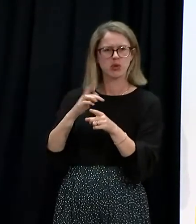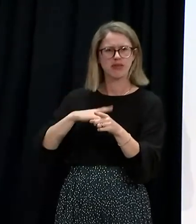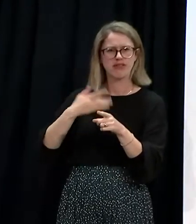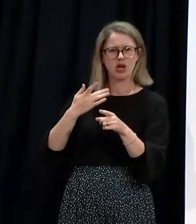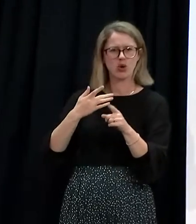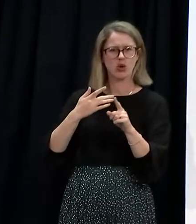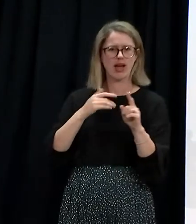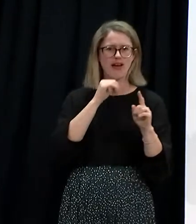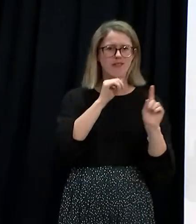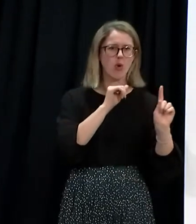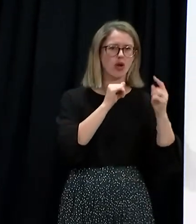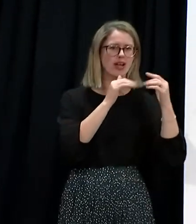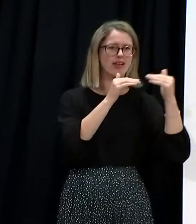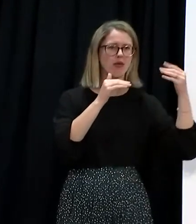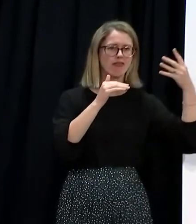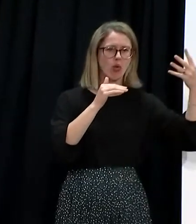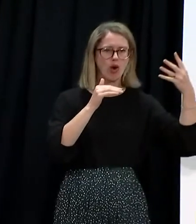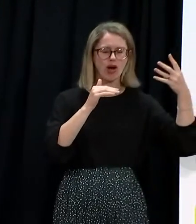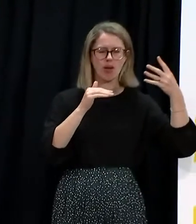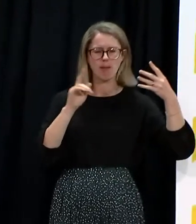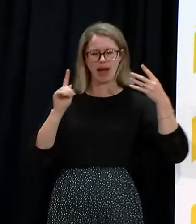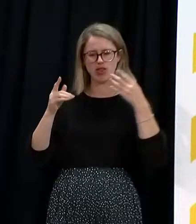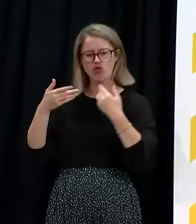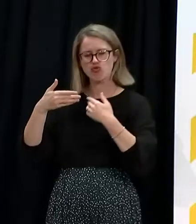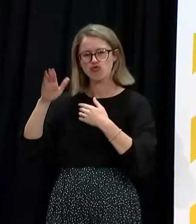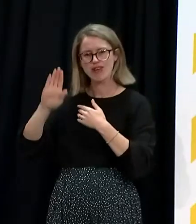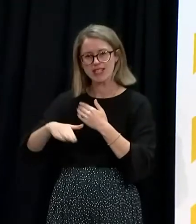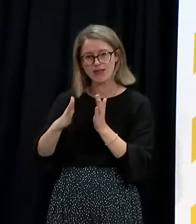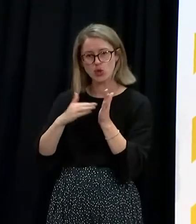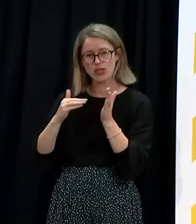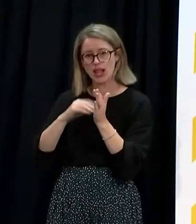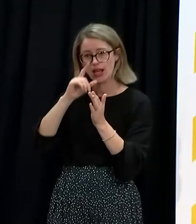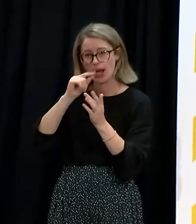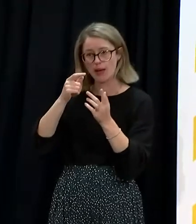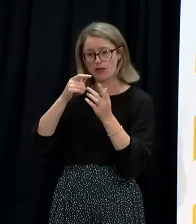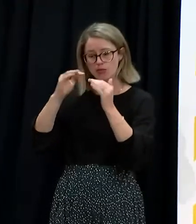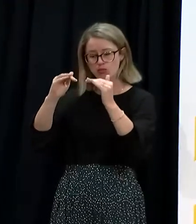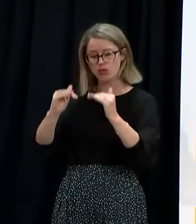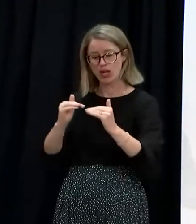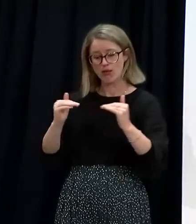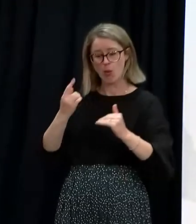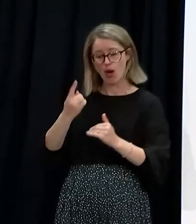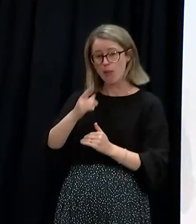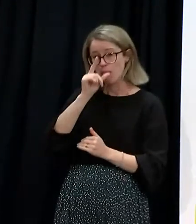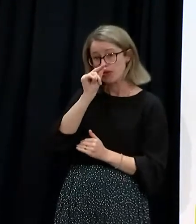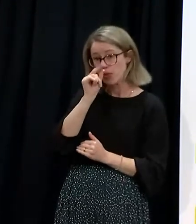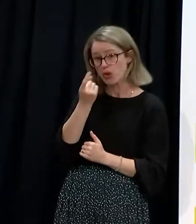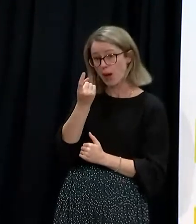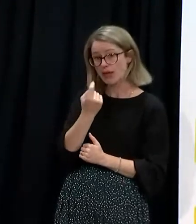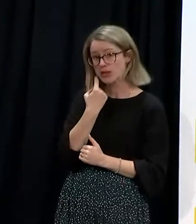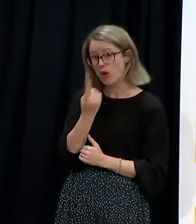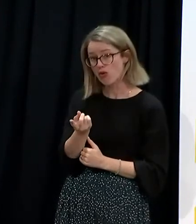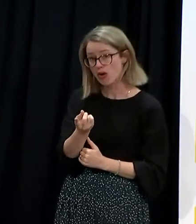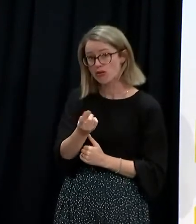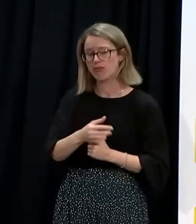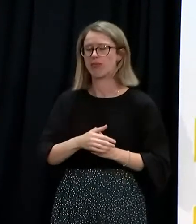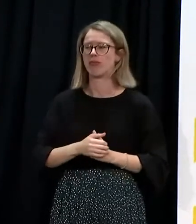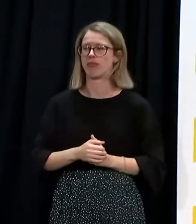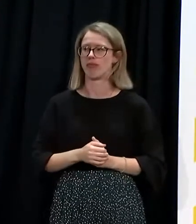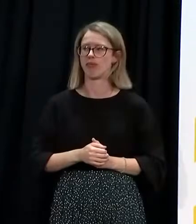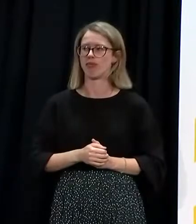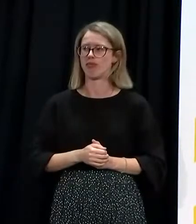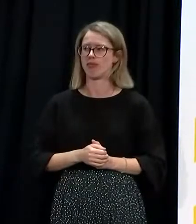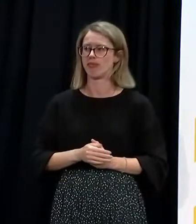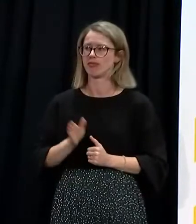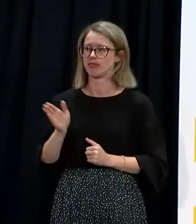level 4 in Auckland any barrier to the rest of the country moving out of the country? So I'll just come back and look